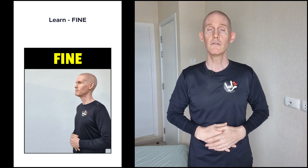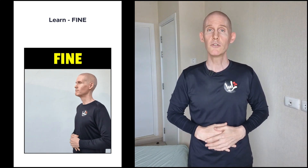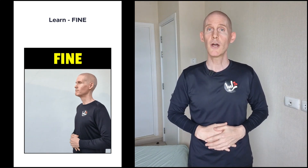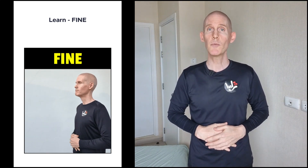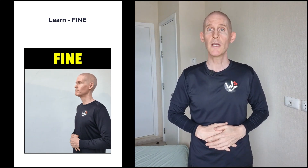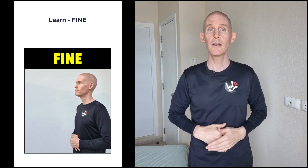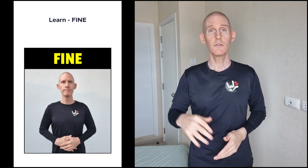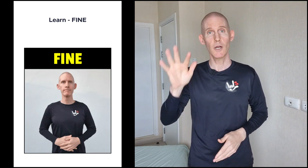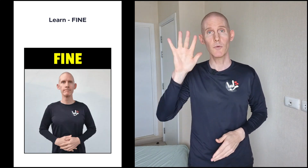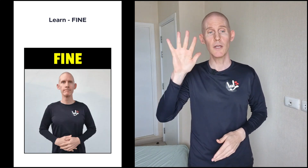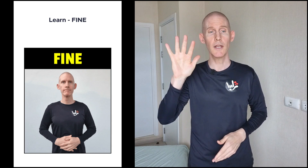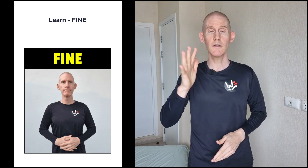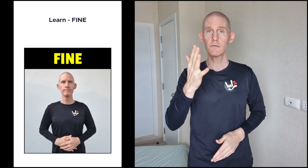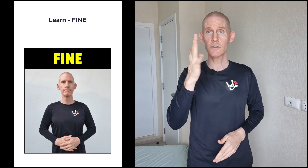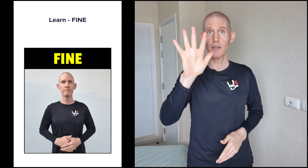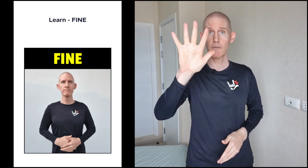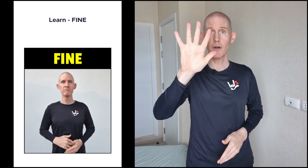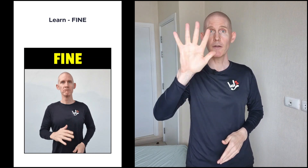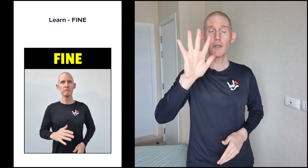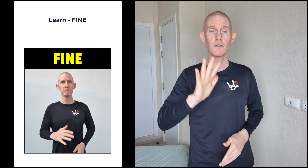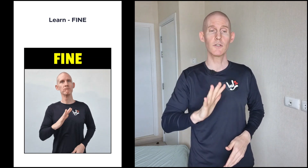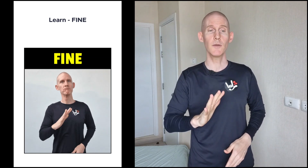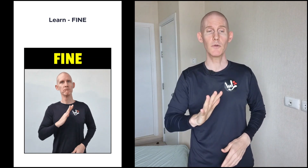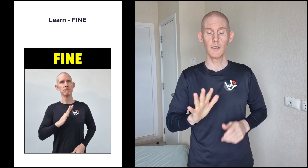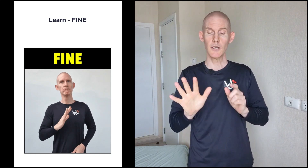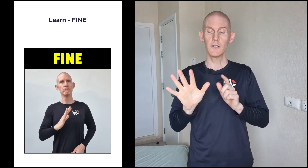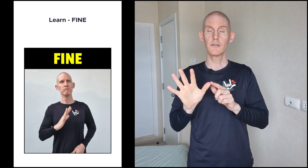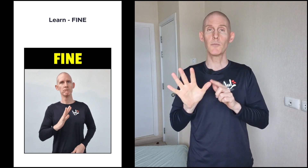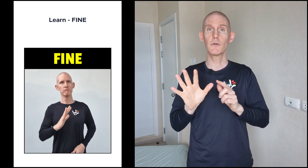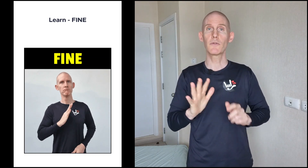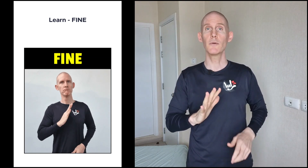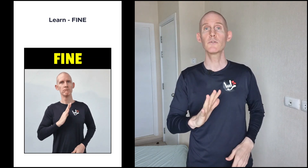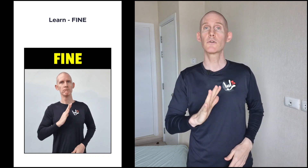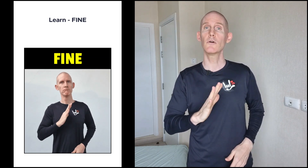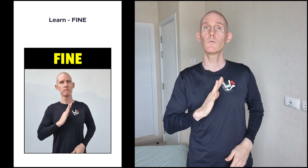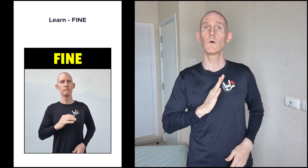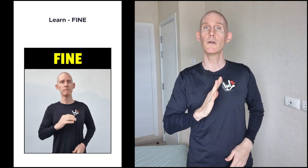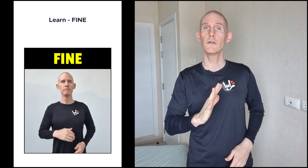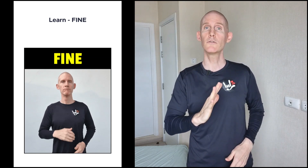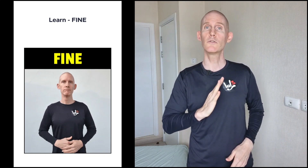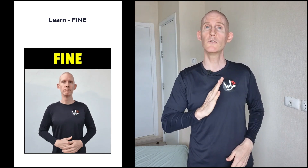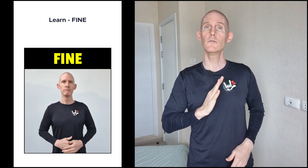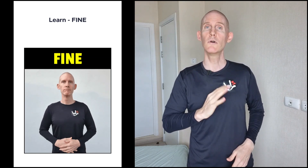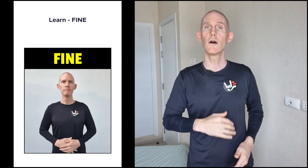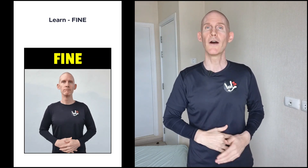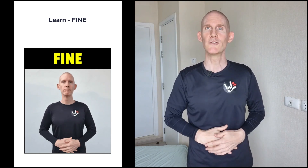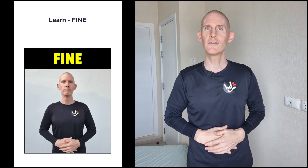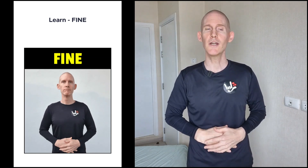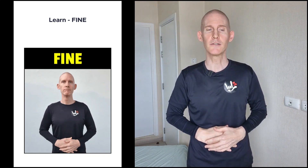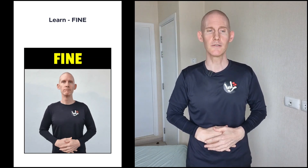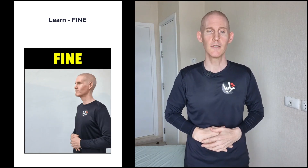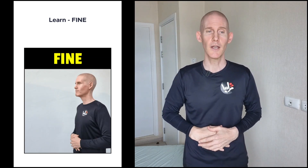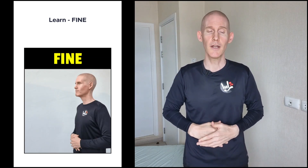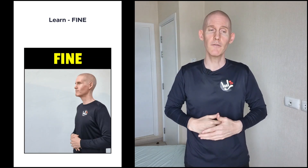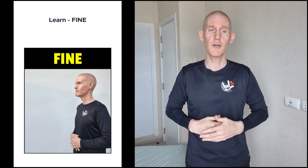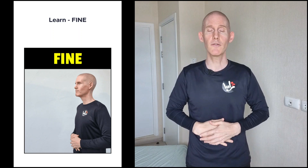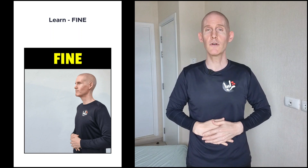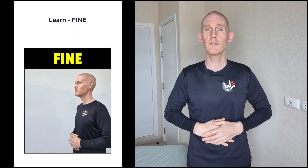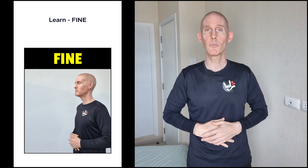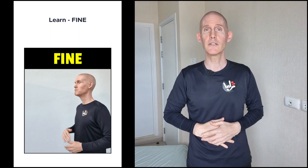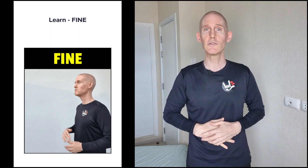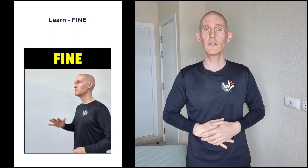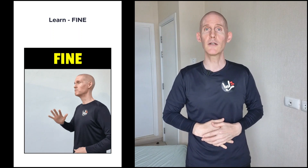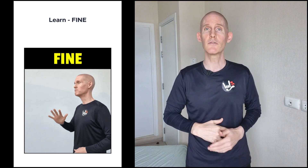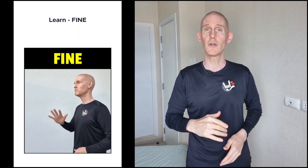All right, your dominant hand, so I'm right-handed, just that 5 hand shape, and tip of your thumb, just go 1, 2 on your chest. And have kind of